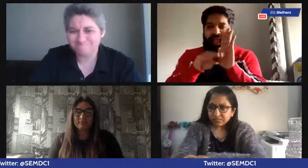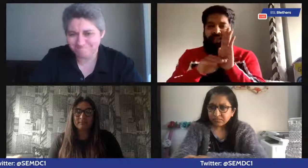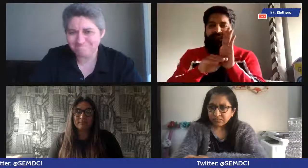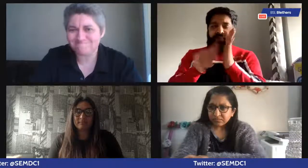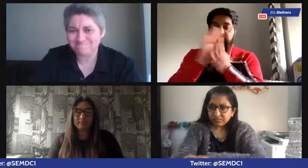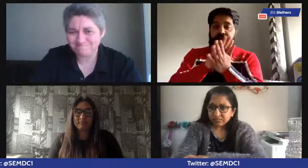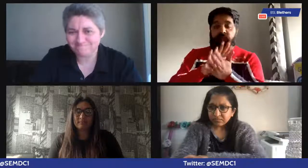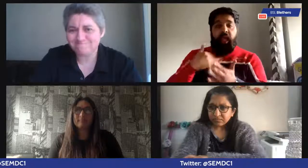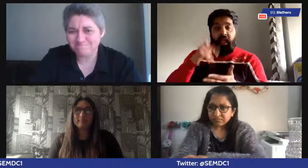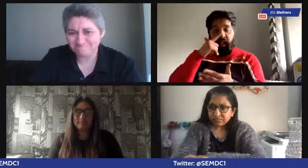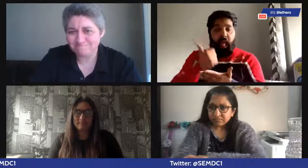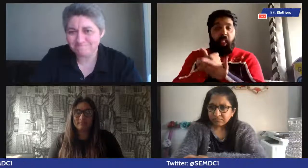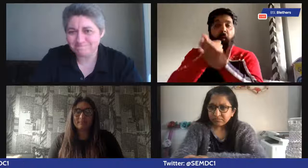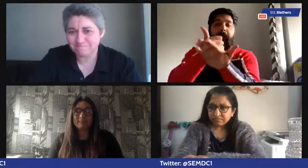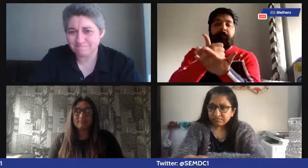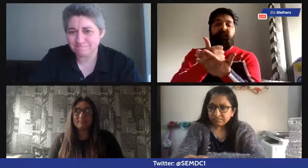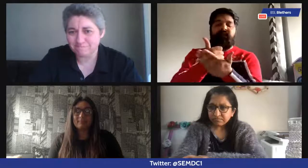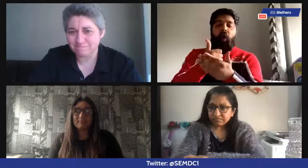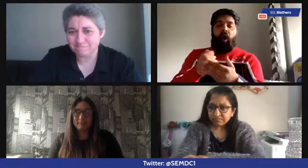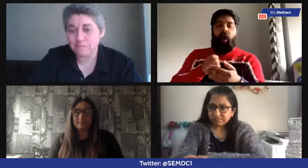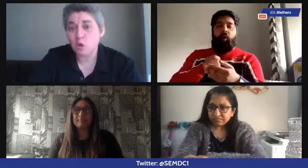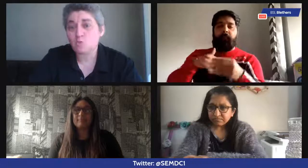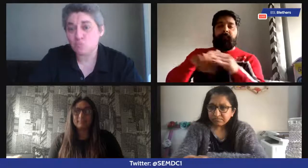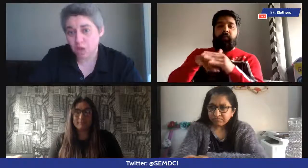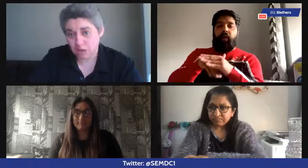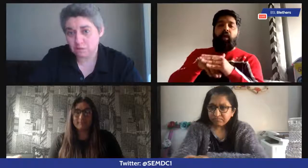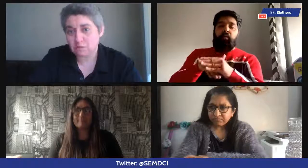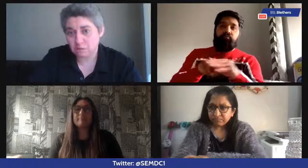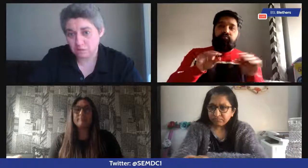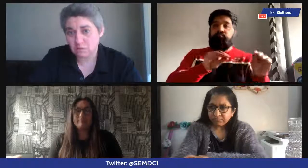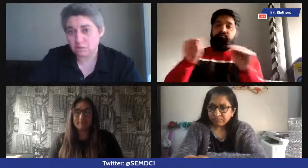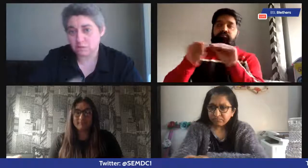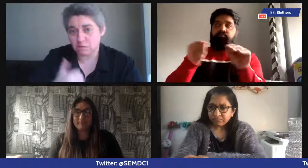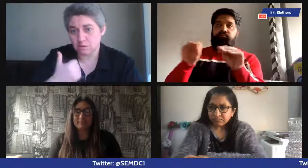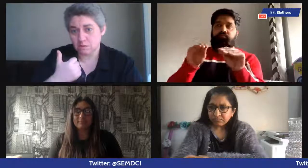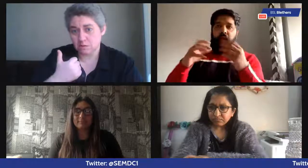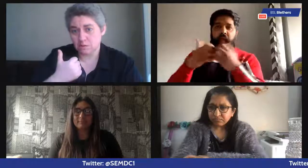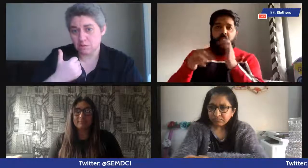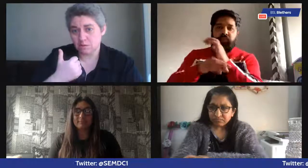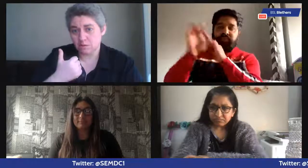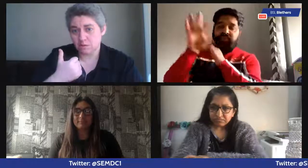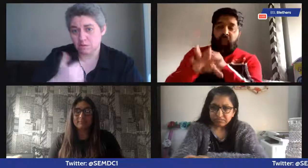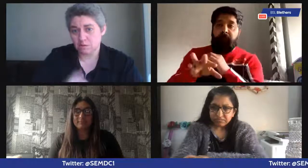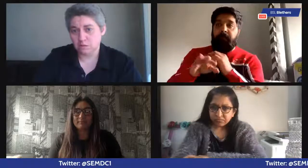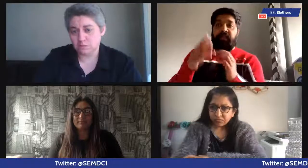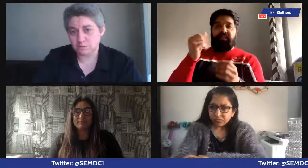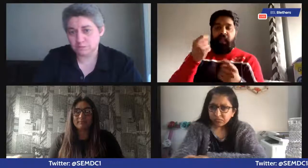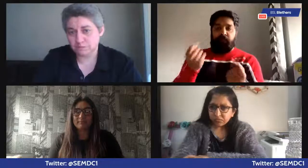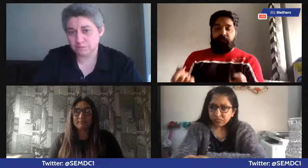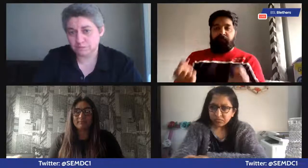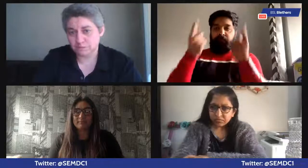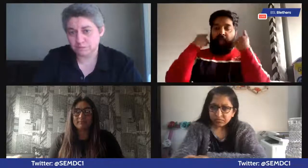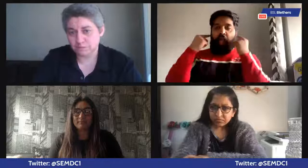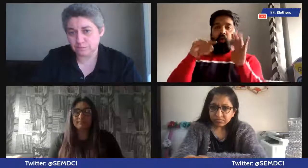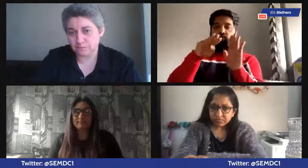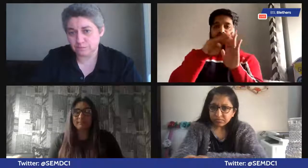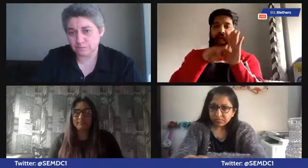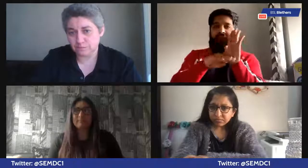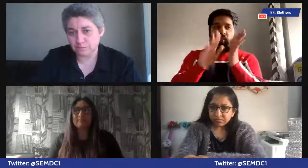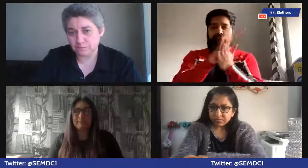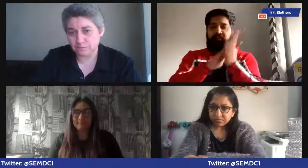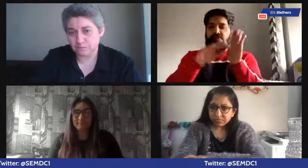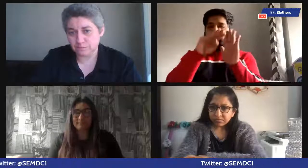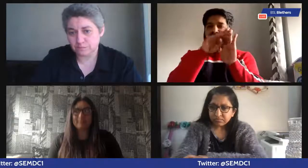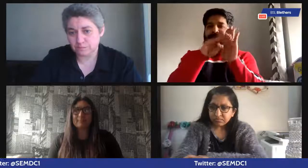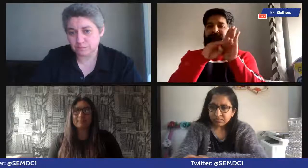there are, they're concerned about their bills, and I can actually help people for our members. I can train them and give them